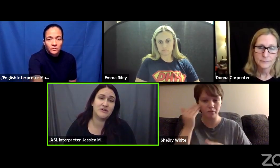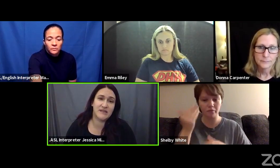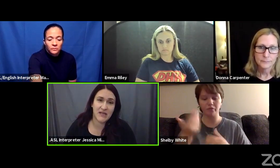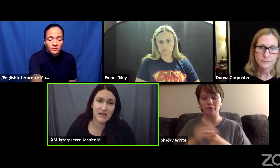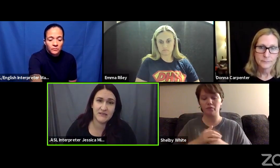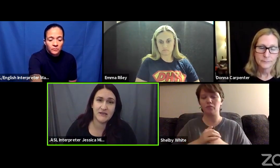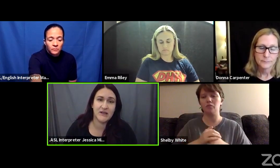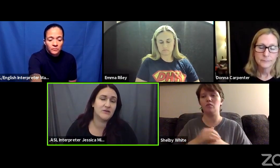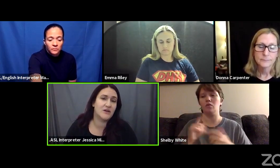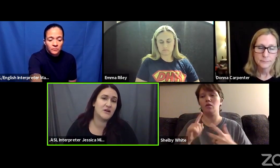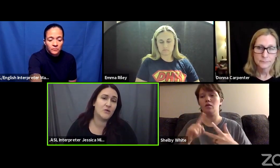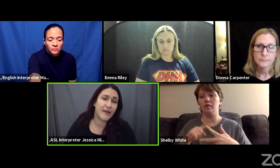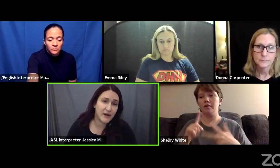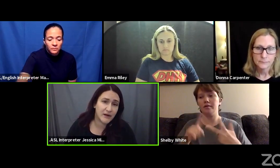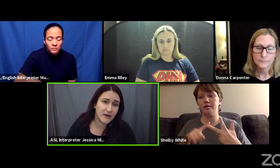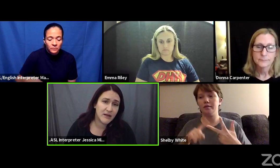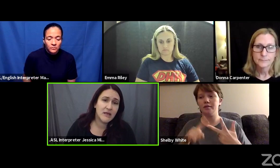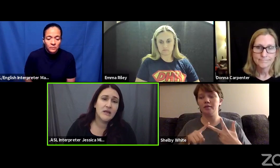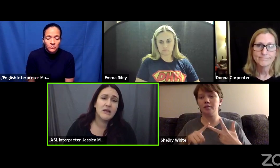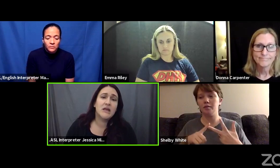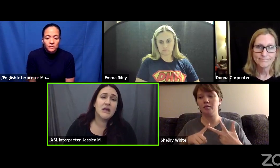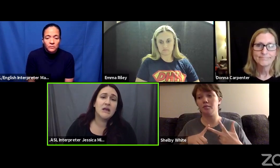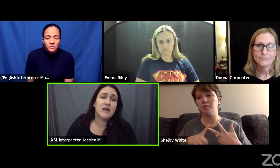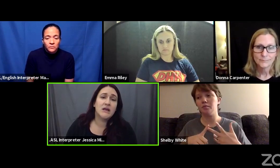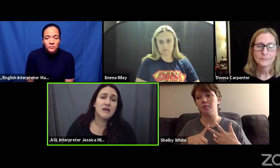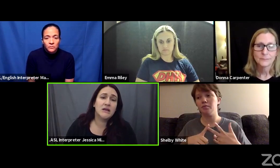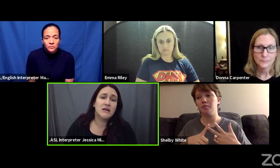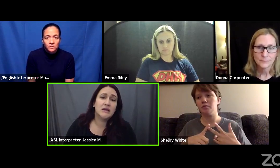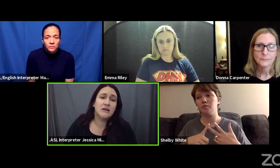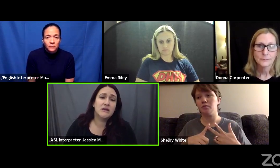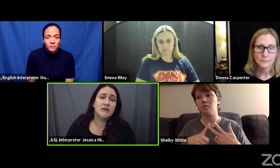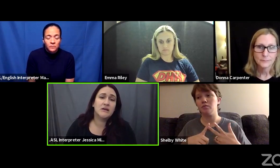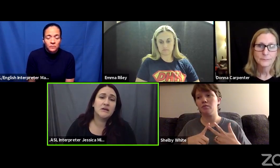don't understand and they're not aware.